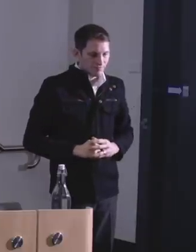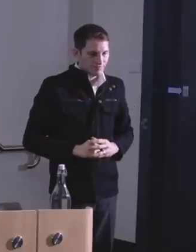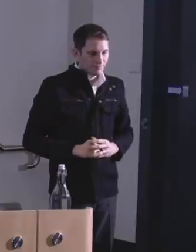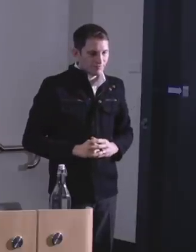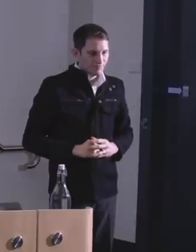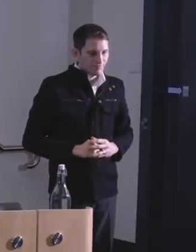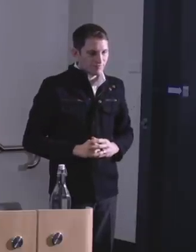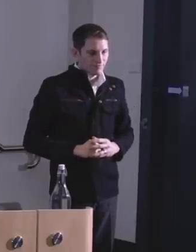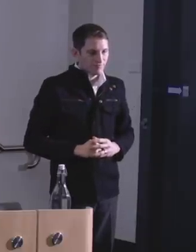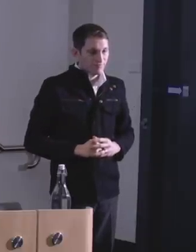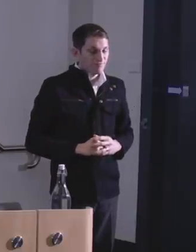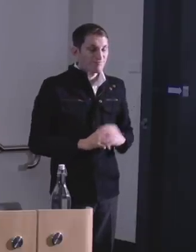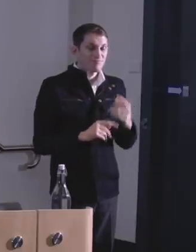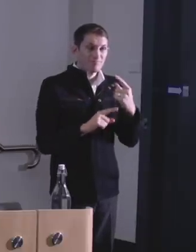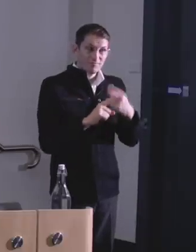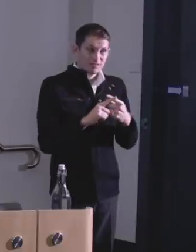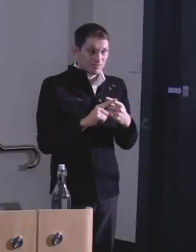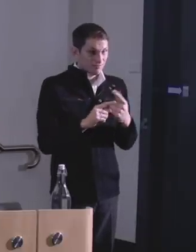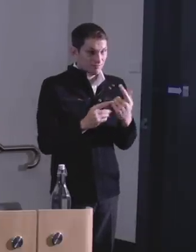And there are even now